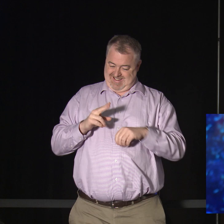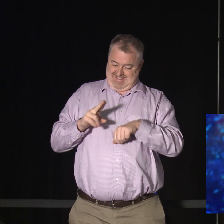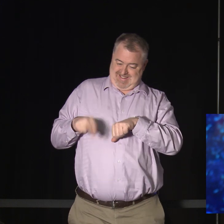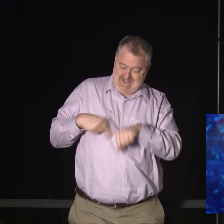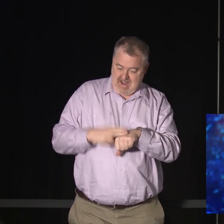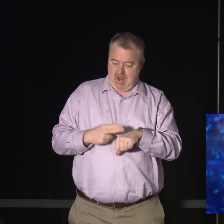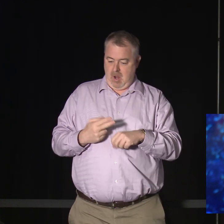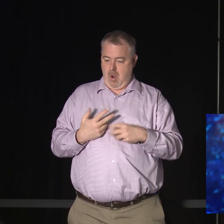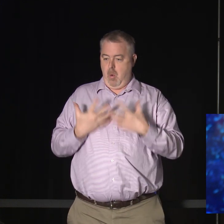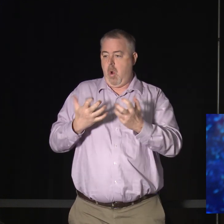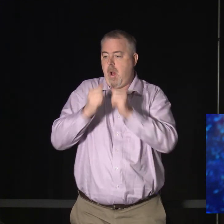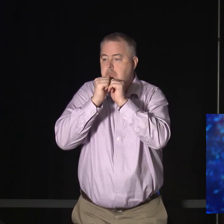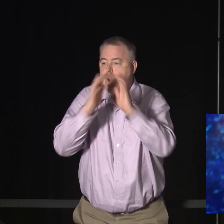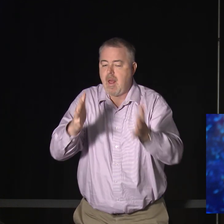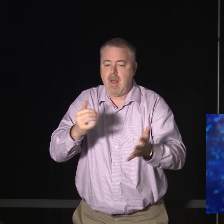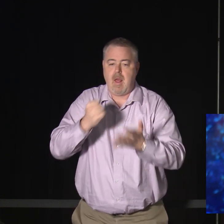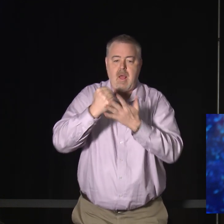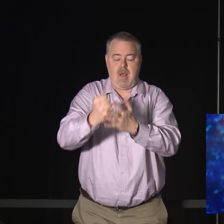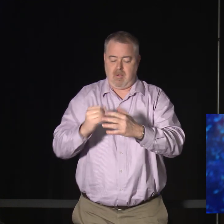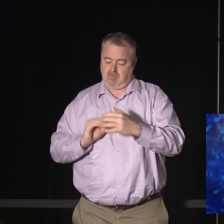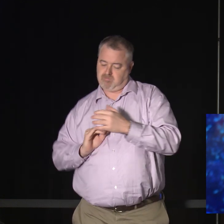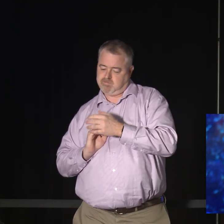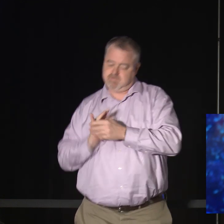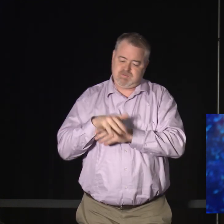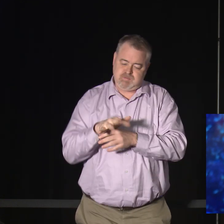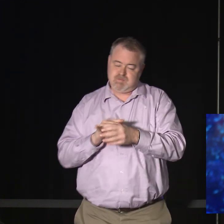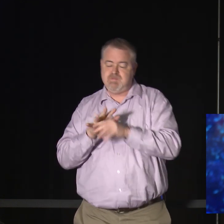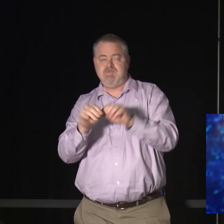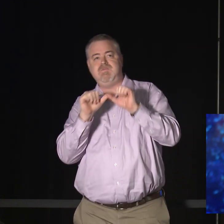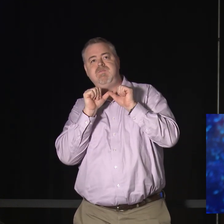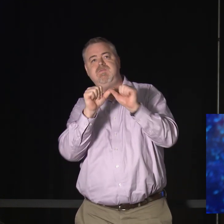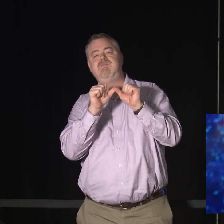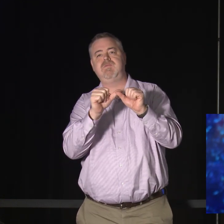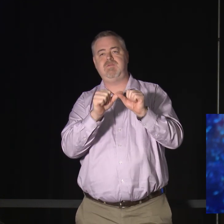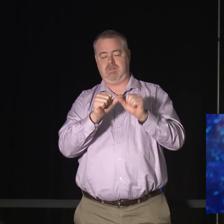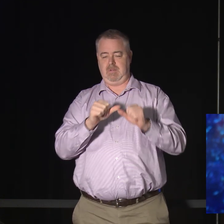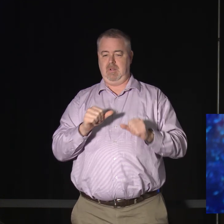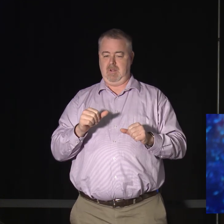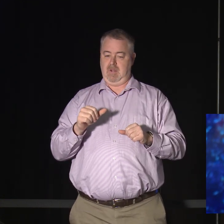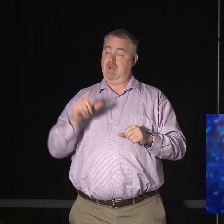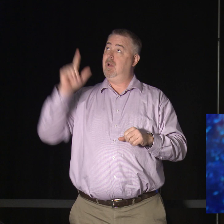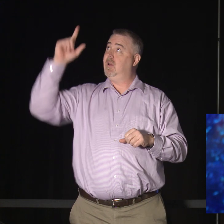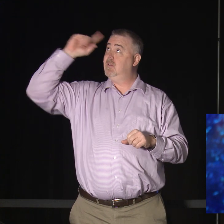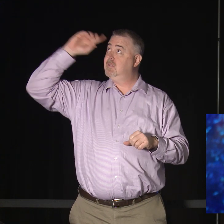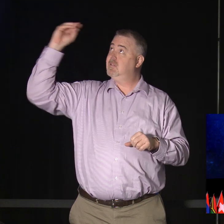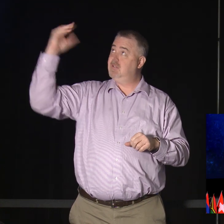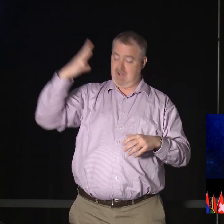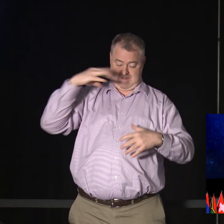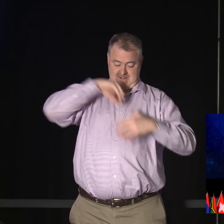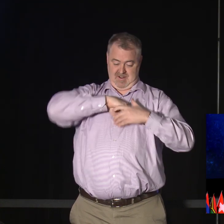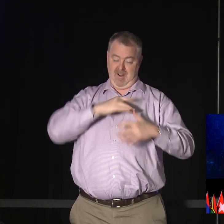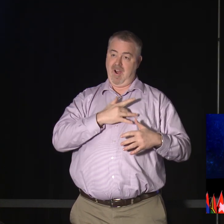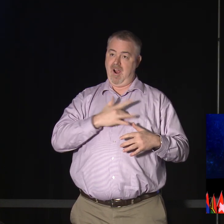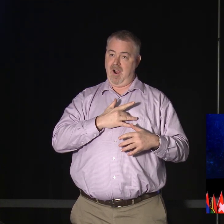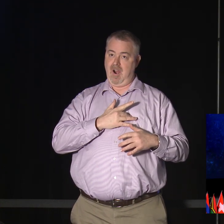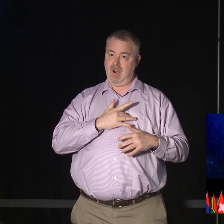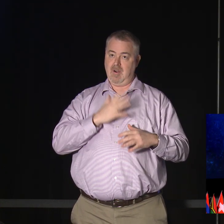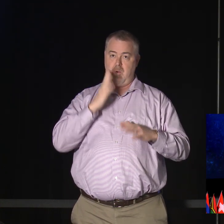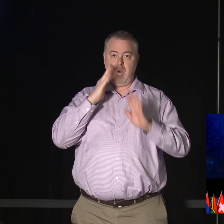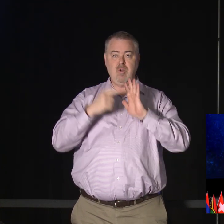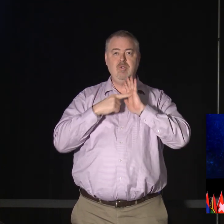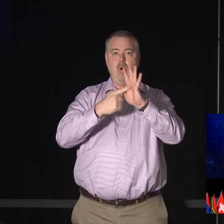from within, when the sunshine of heaven fills the heart and is revealed in the